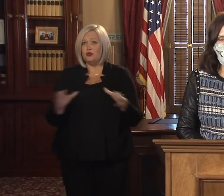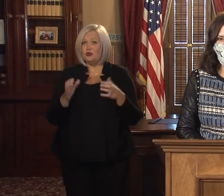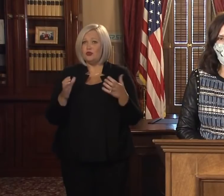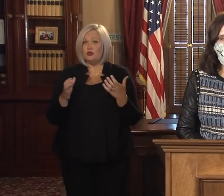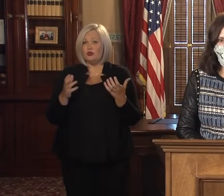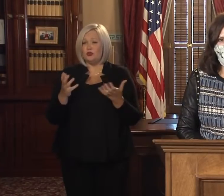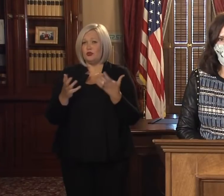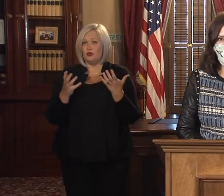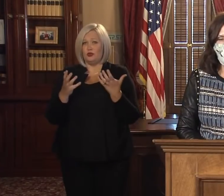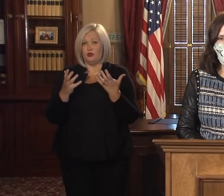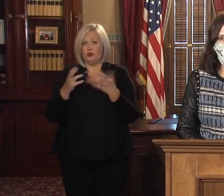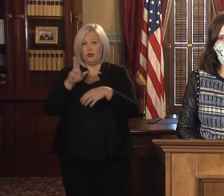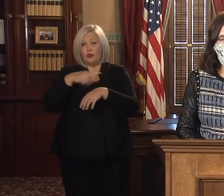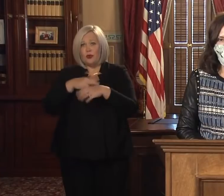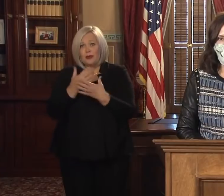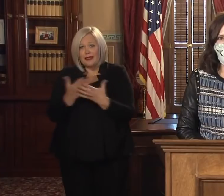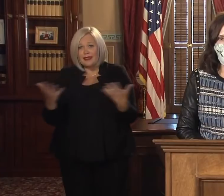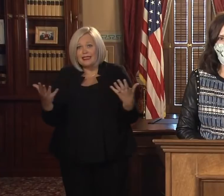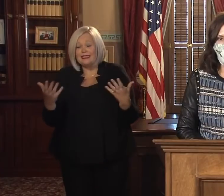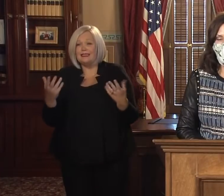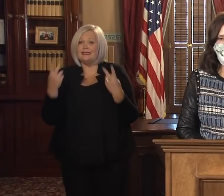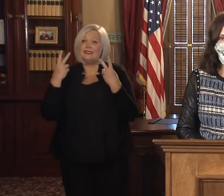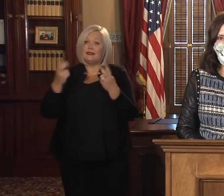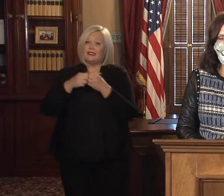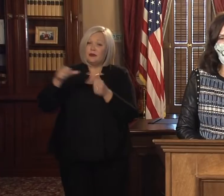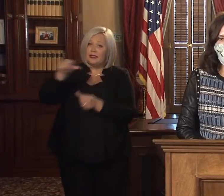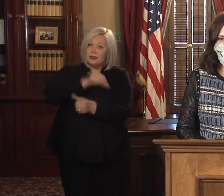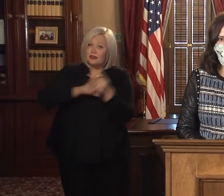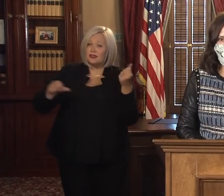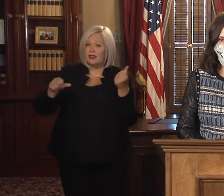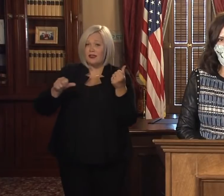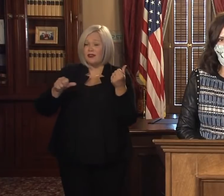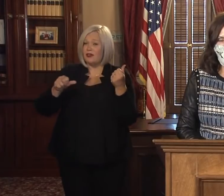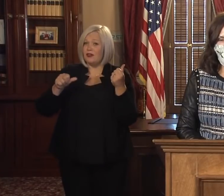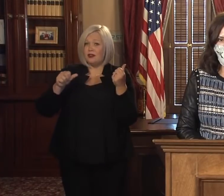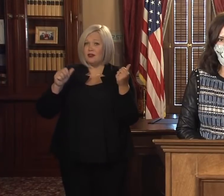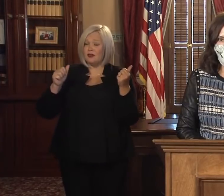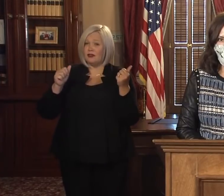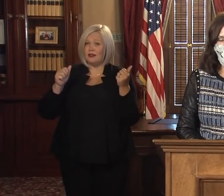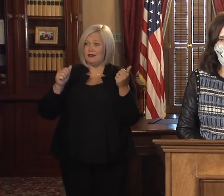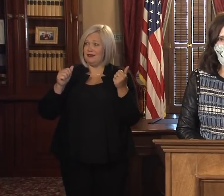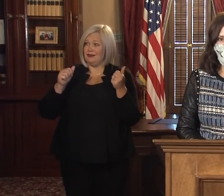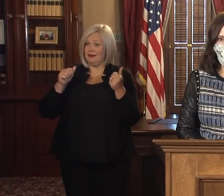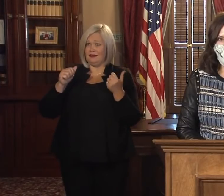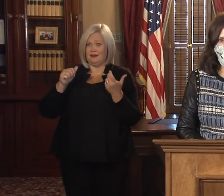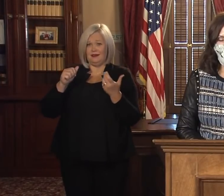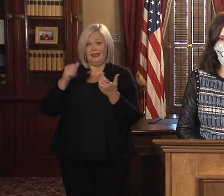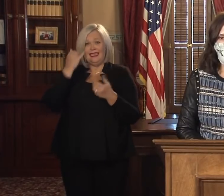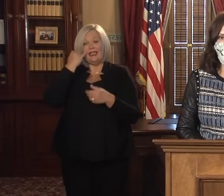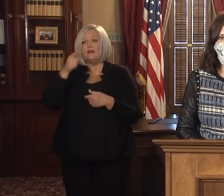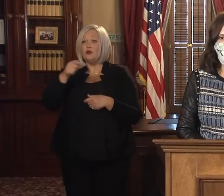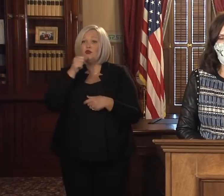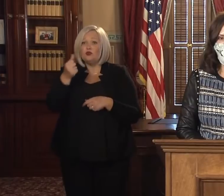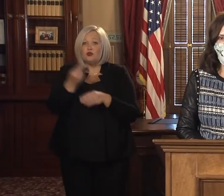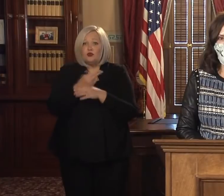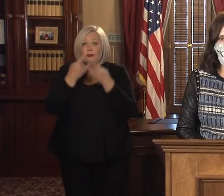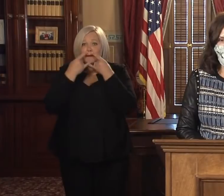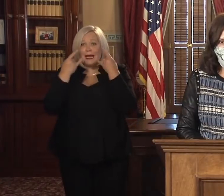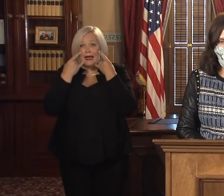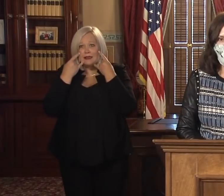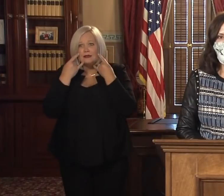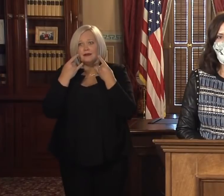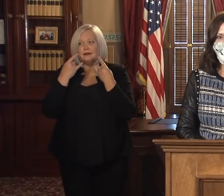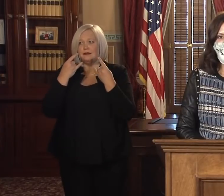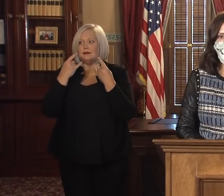that are normal, to be able to visit with one another. All of these things are in jeopardy when people don't wear masks, and that's why